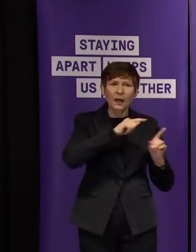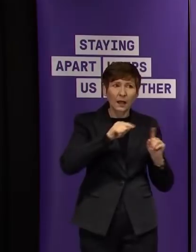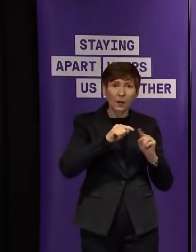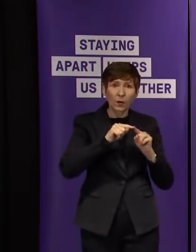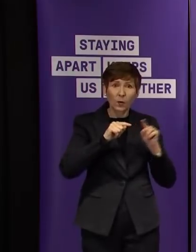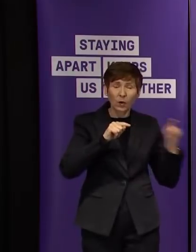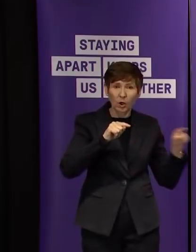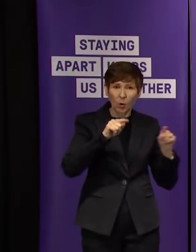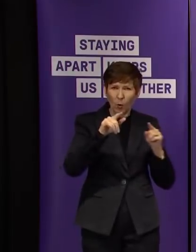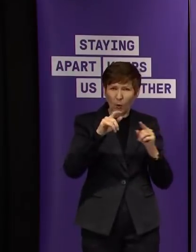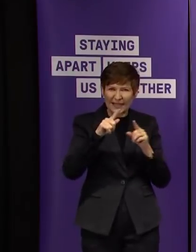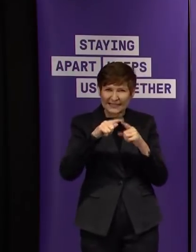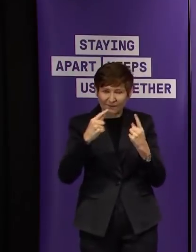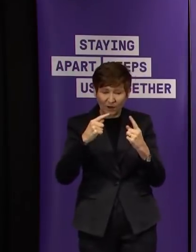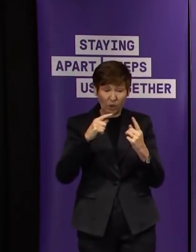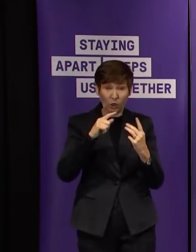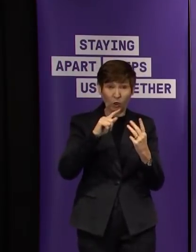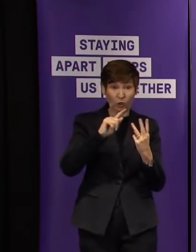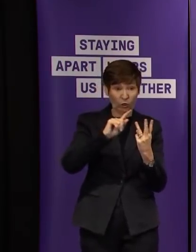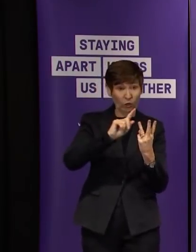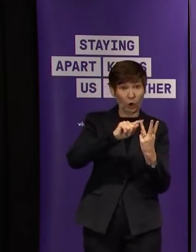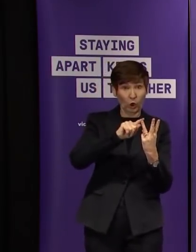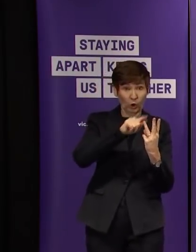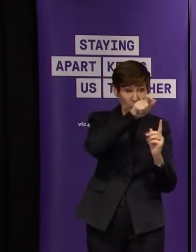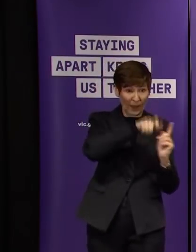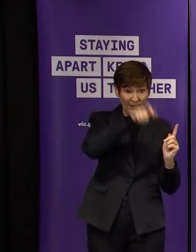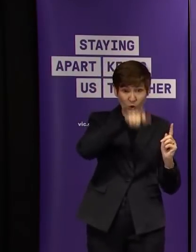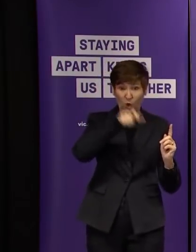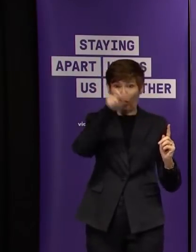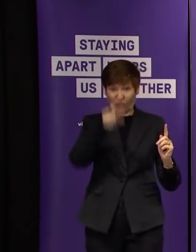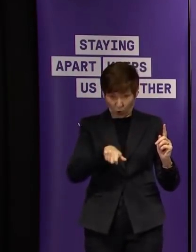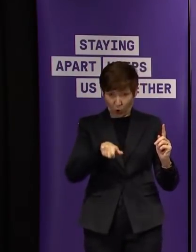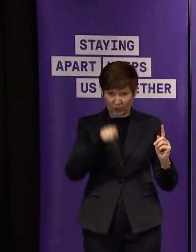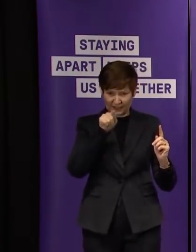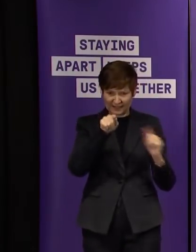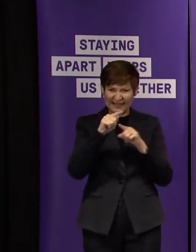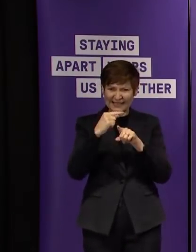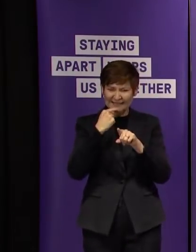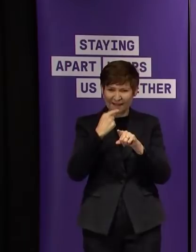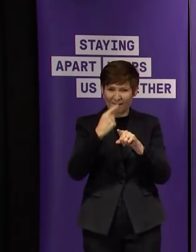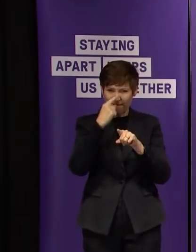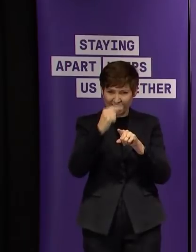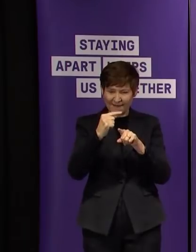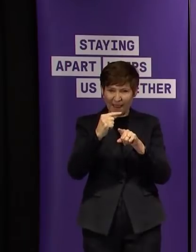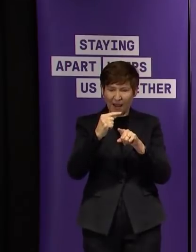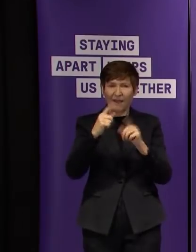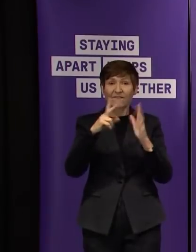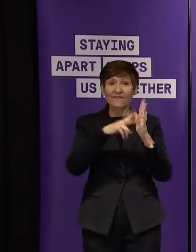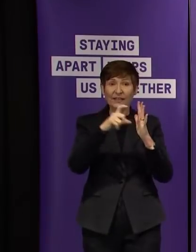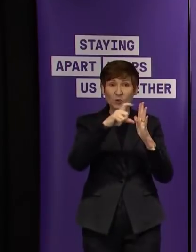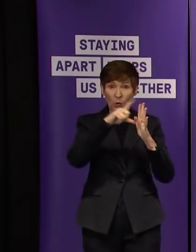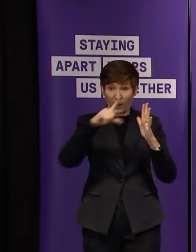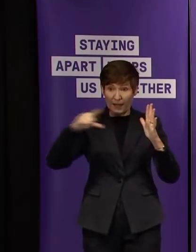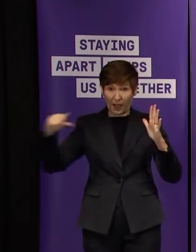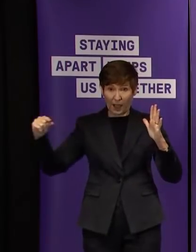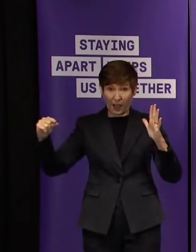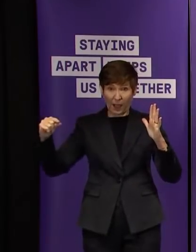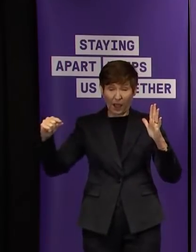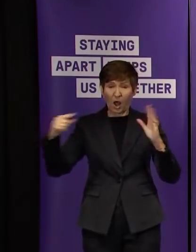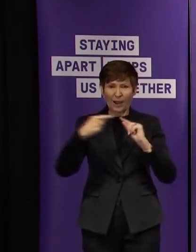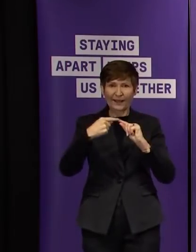travel within the state? Yeah, so third step says intrastate travel allowed across third step area. And then last step